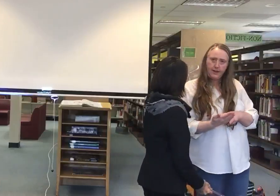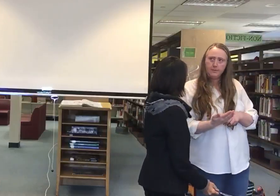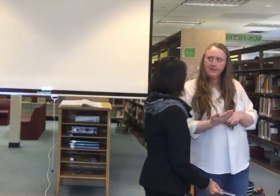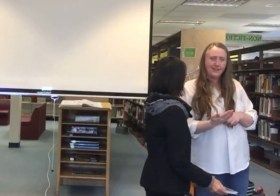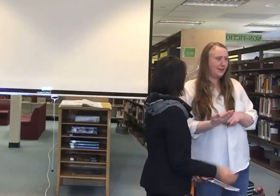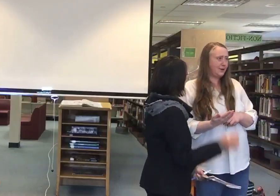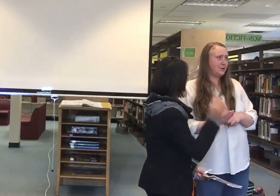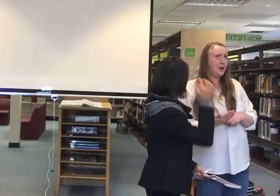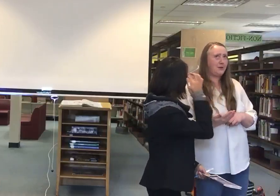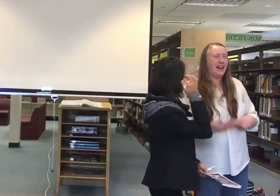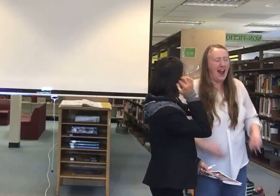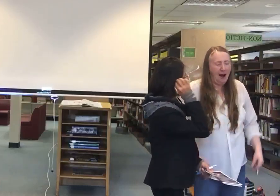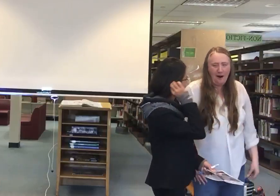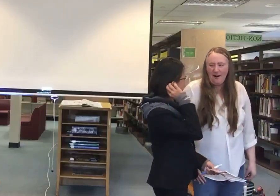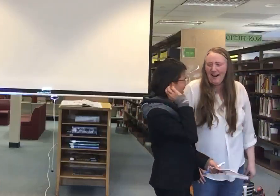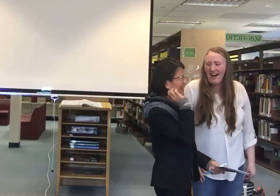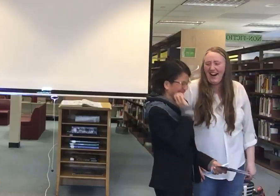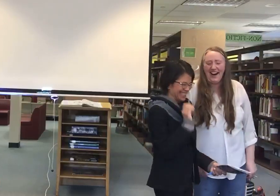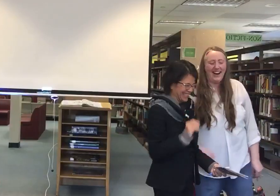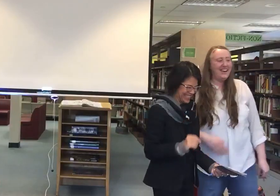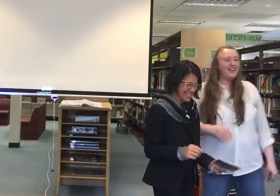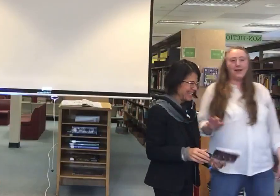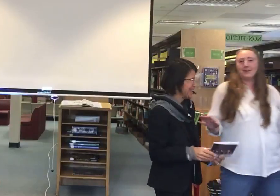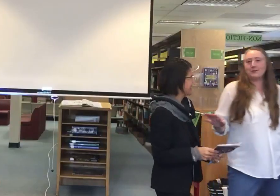Doesn't matter to me, it's here.